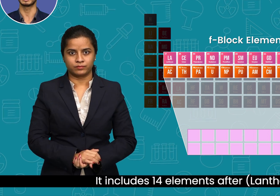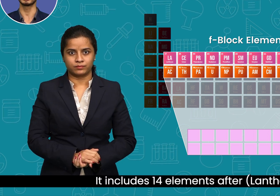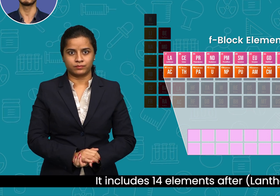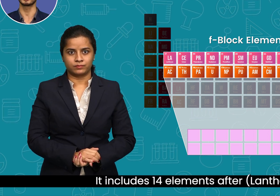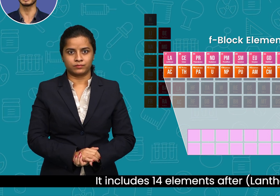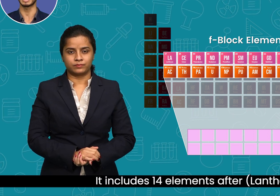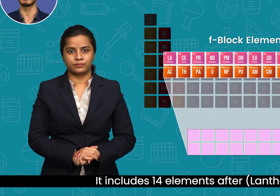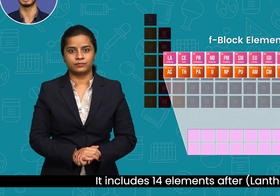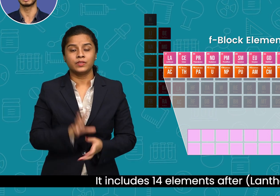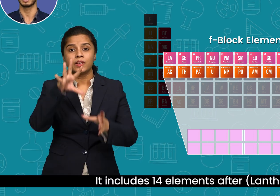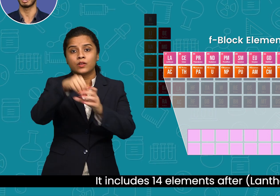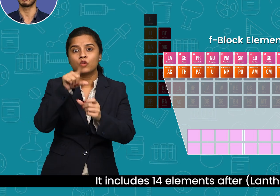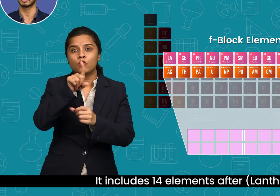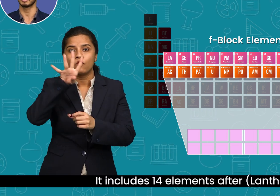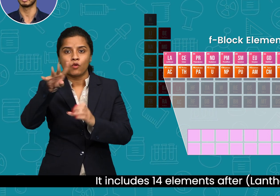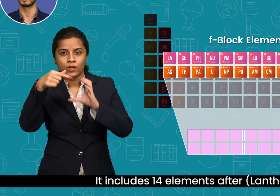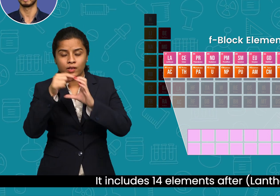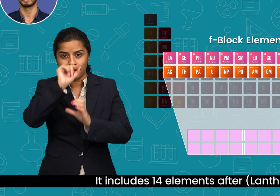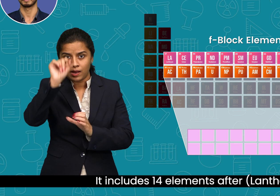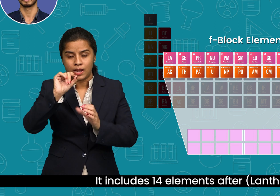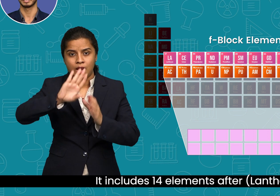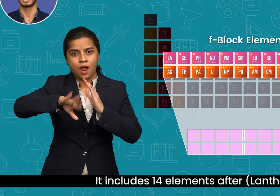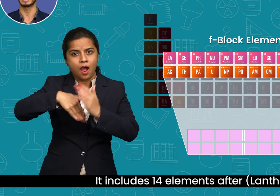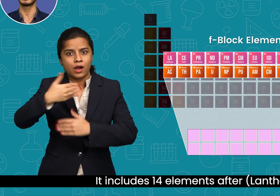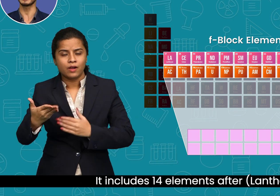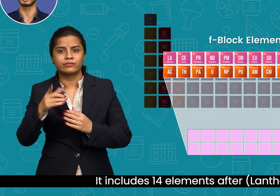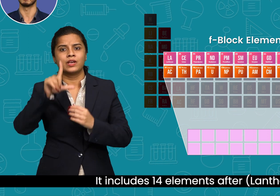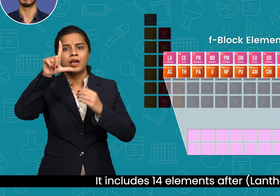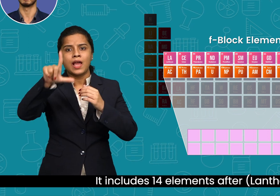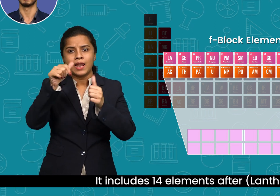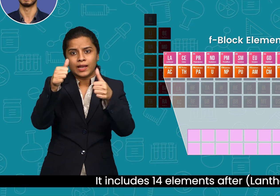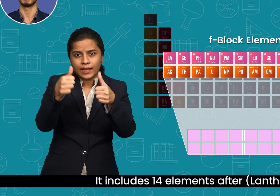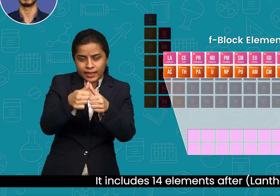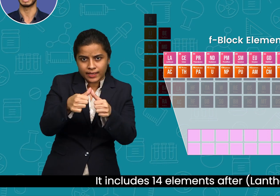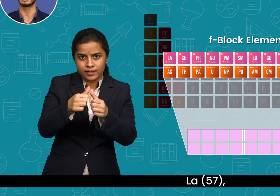It includes 14 elements after lanthanum,